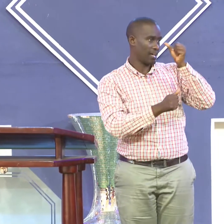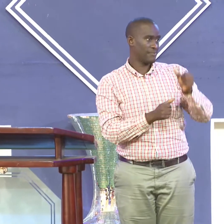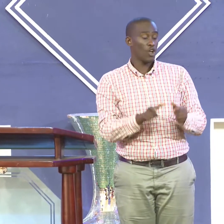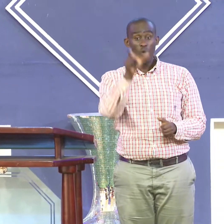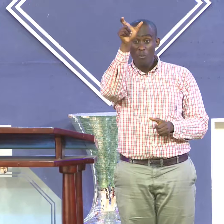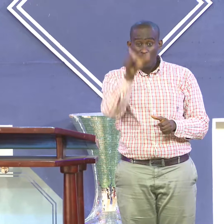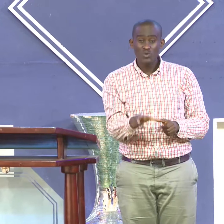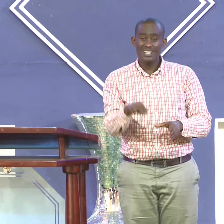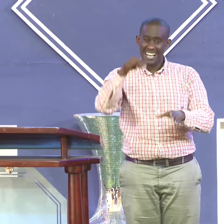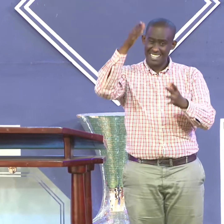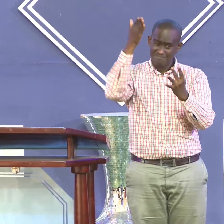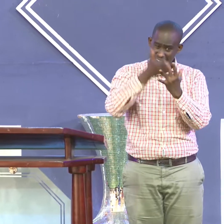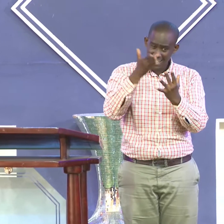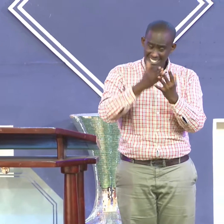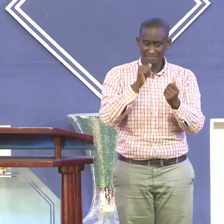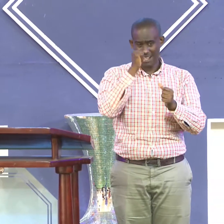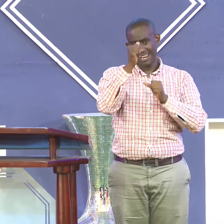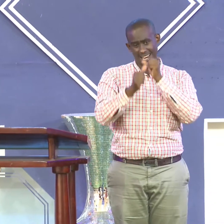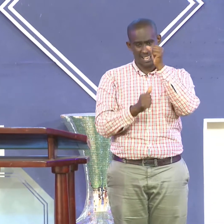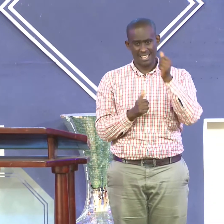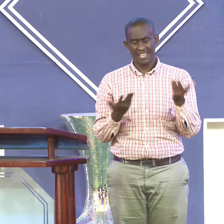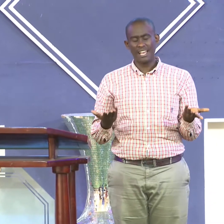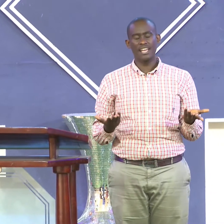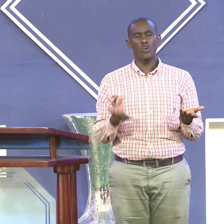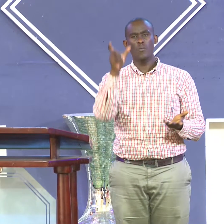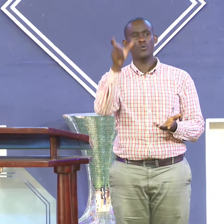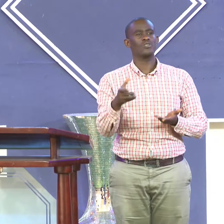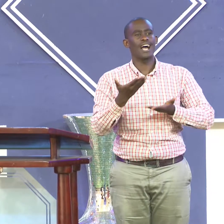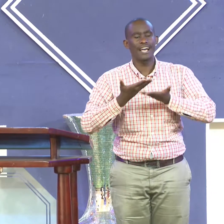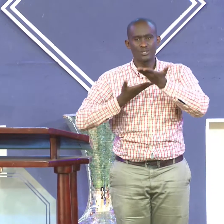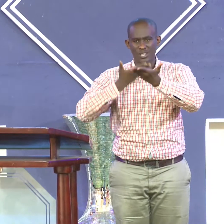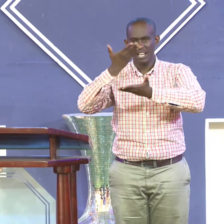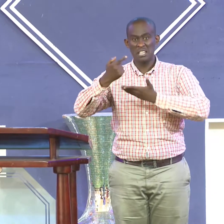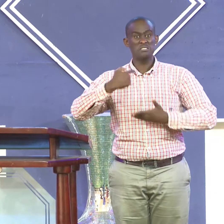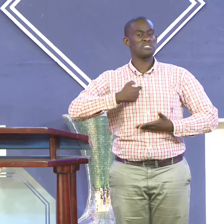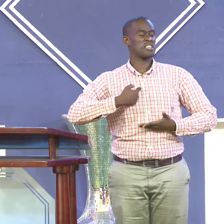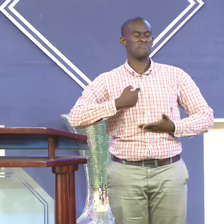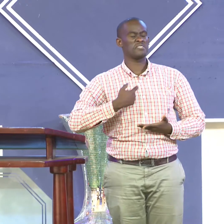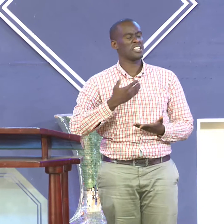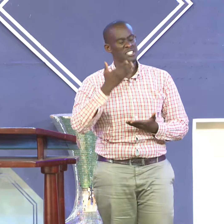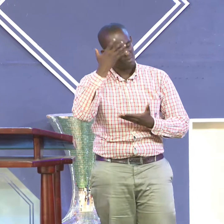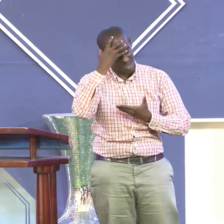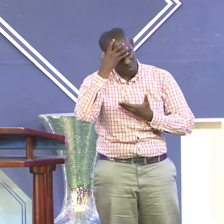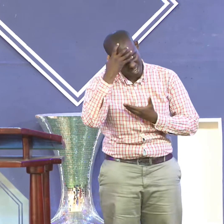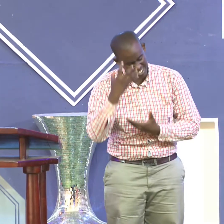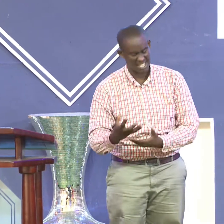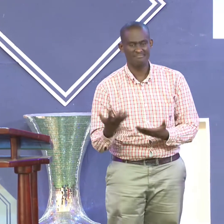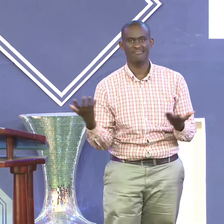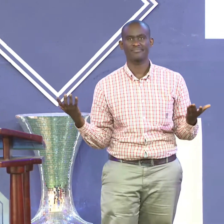ulimalala wakati. And when you're amidst pride. Era no yatula. And you confess. Nzendi mweto waze. Me, I'm humble.